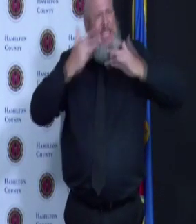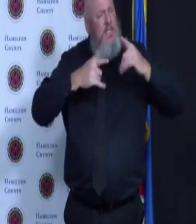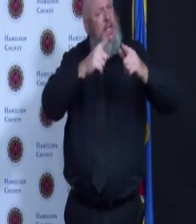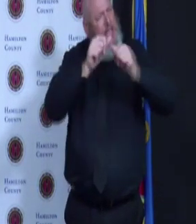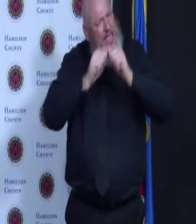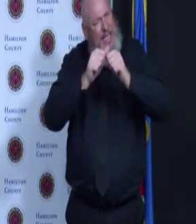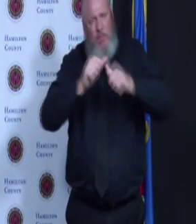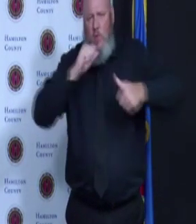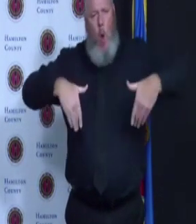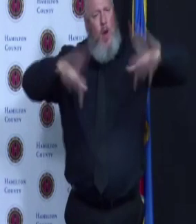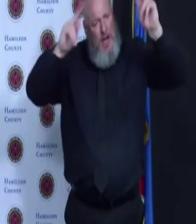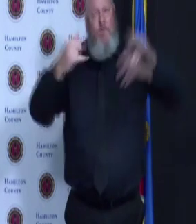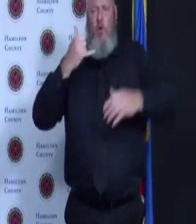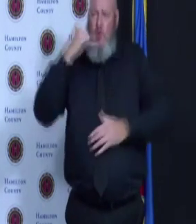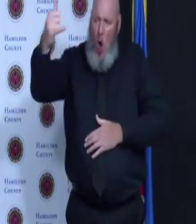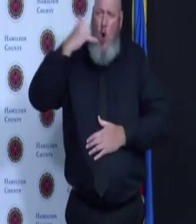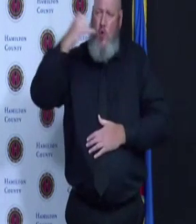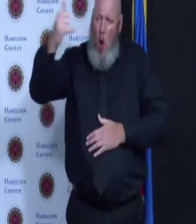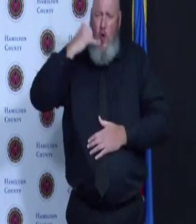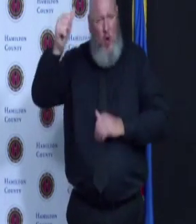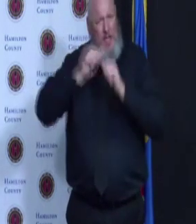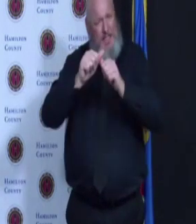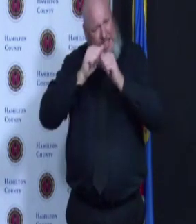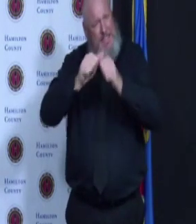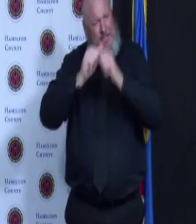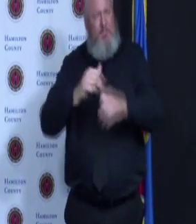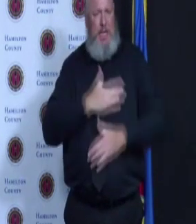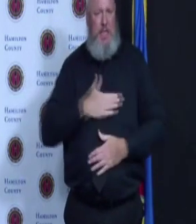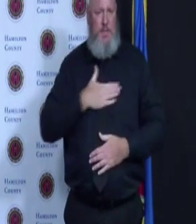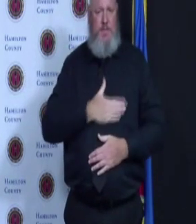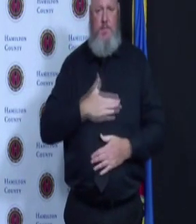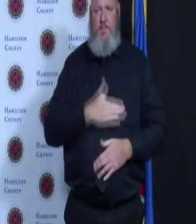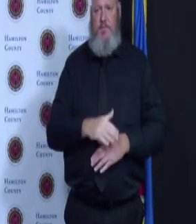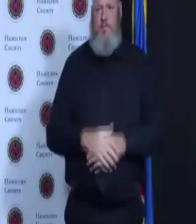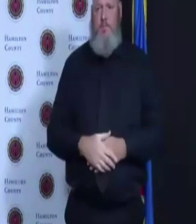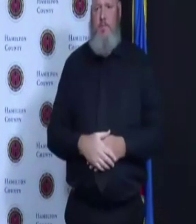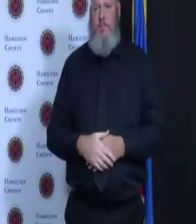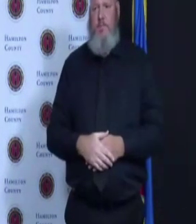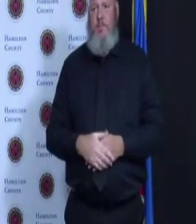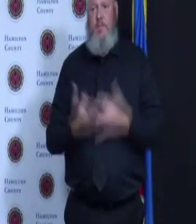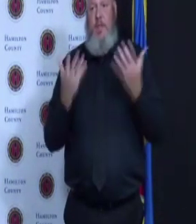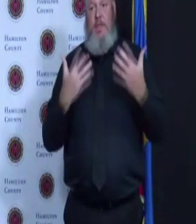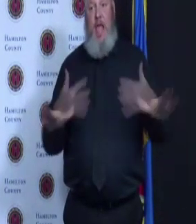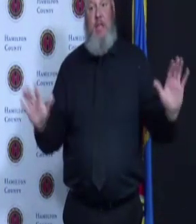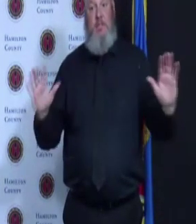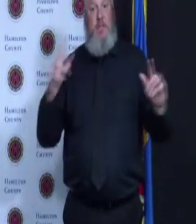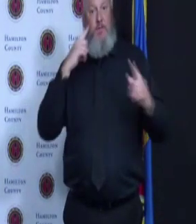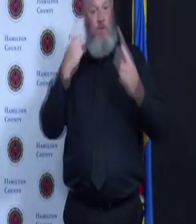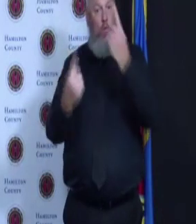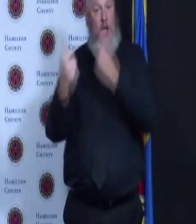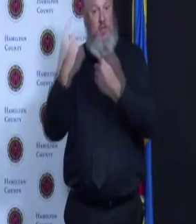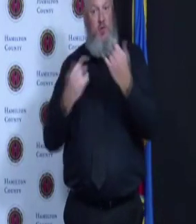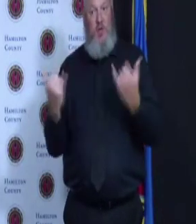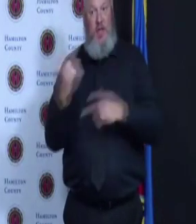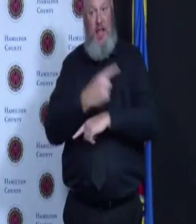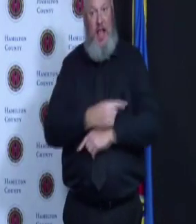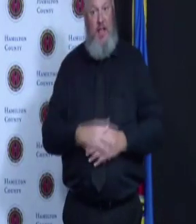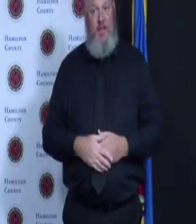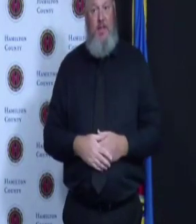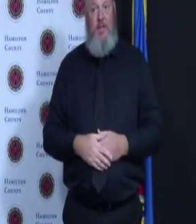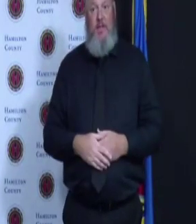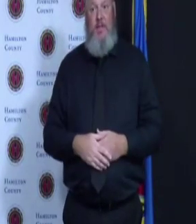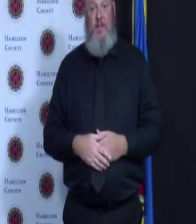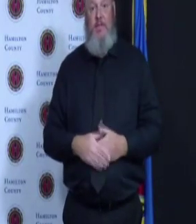the information you need to do that. That seems to conclude our questions for today. All right, very good.